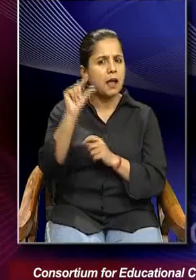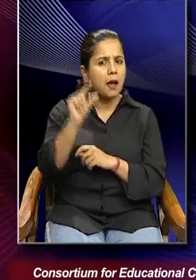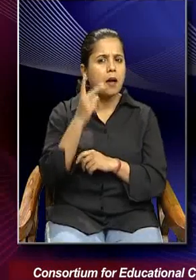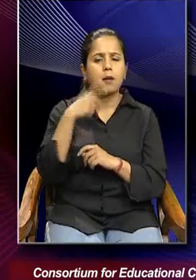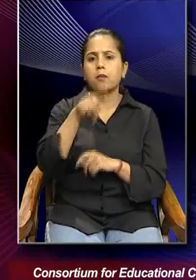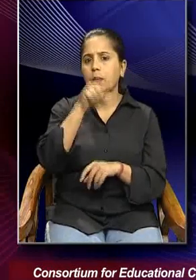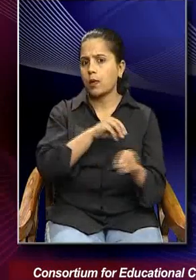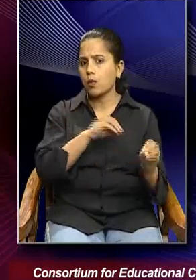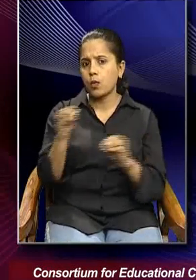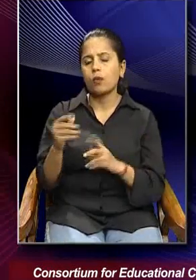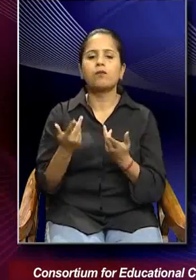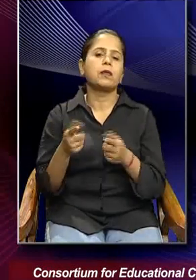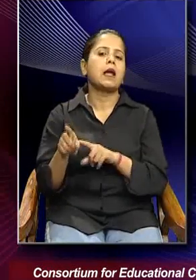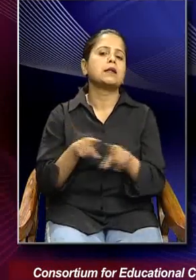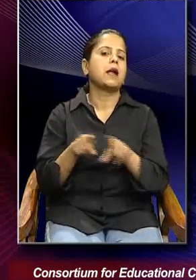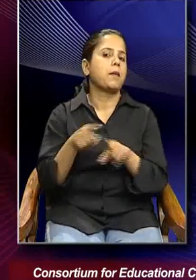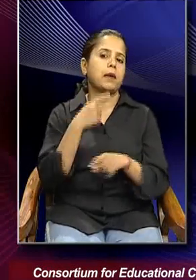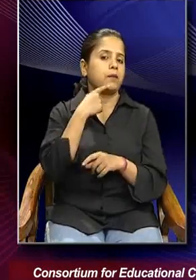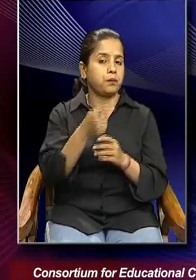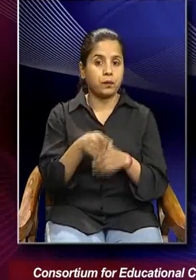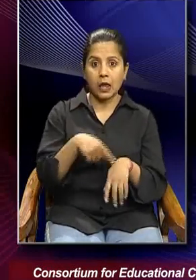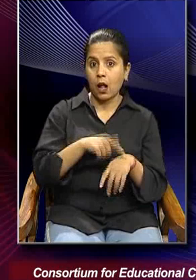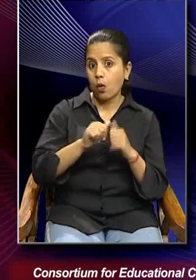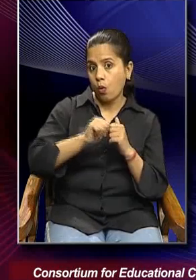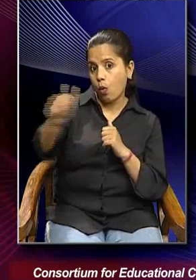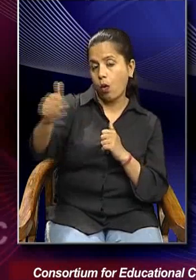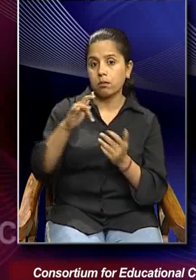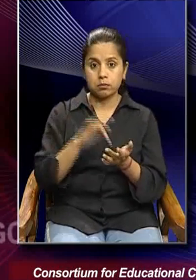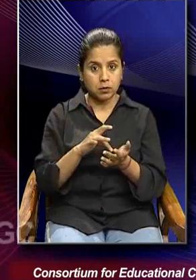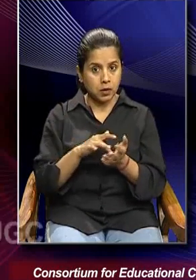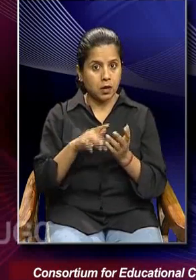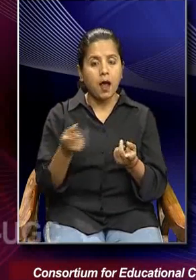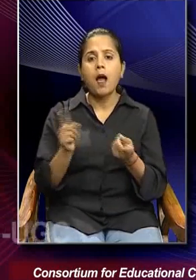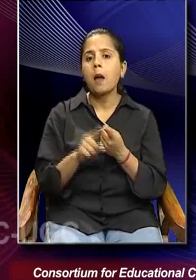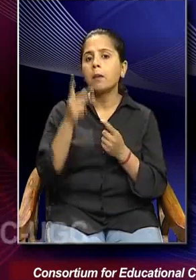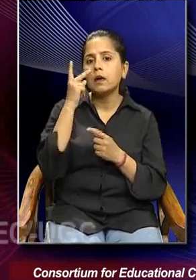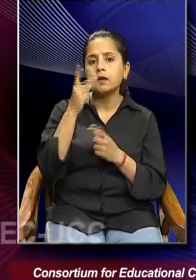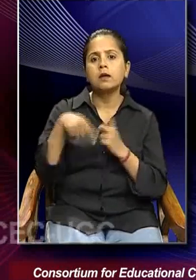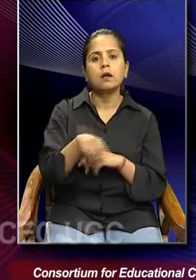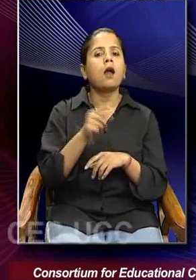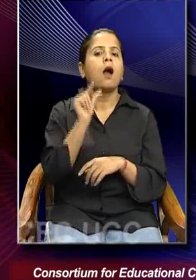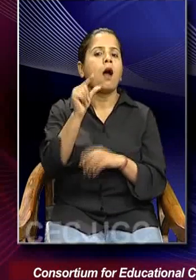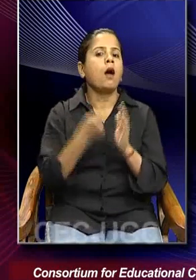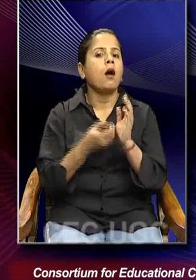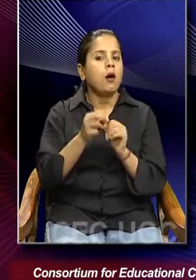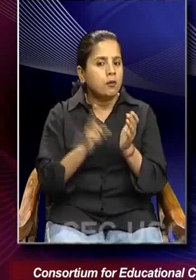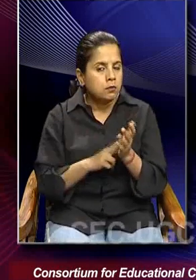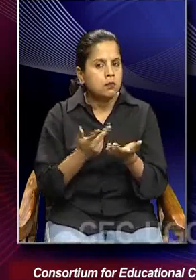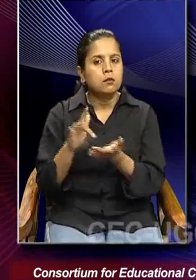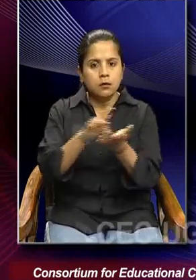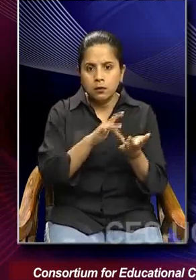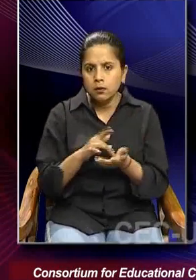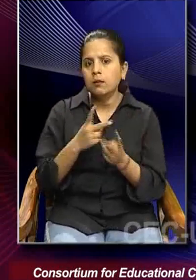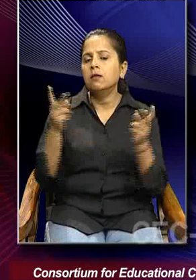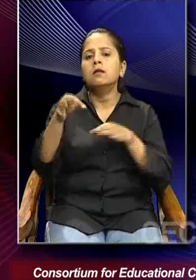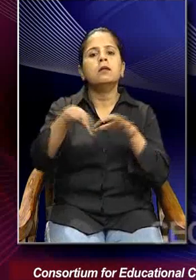be usually long distance migration usually happens to be a urban center or mega cities.